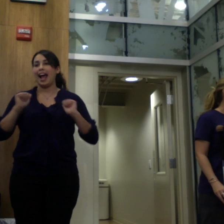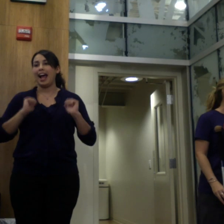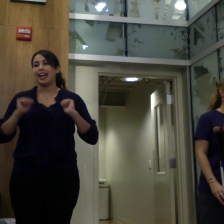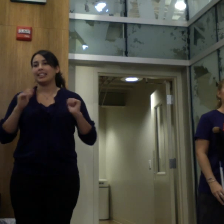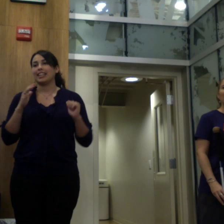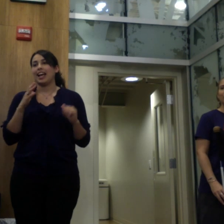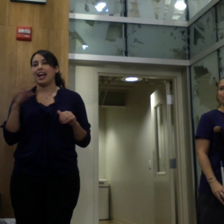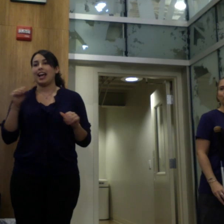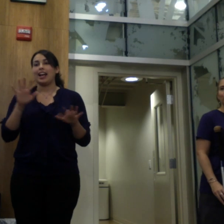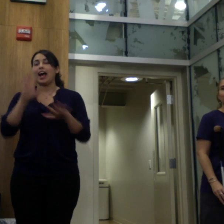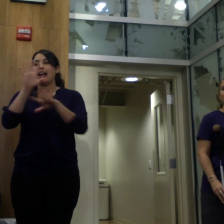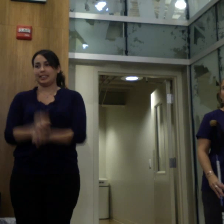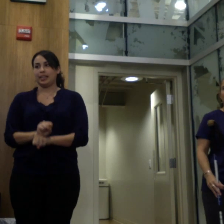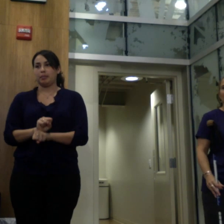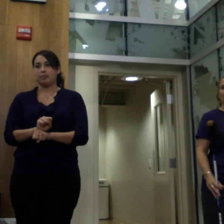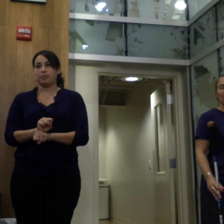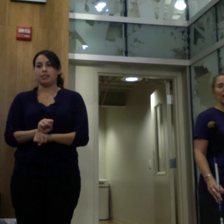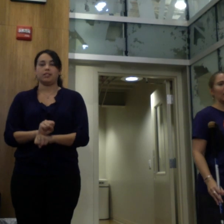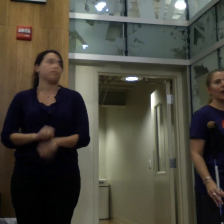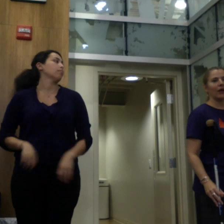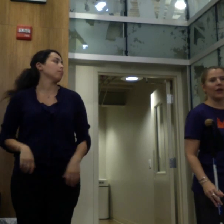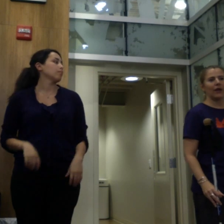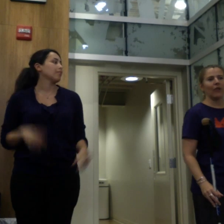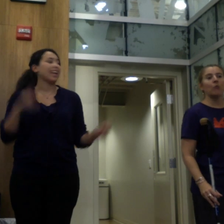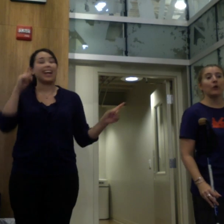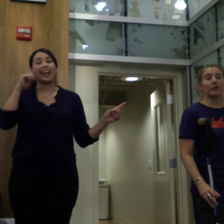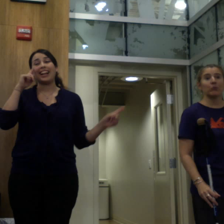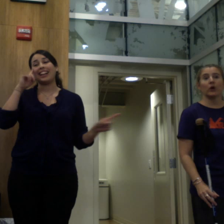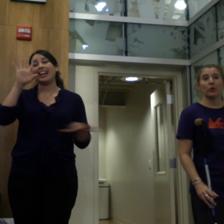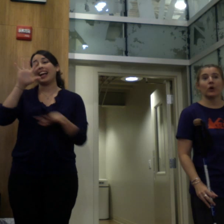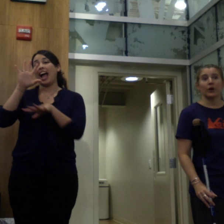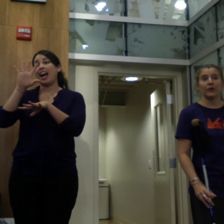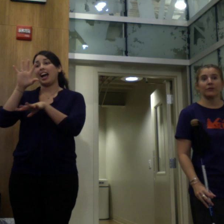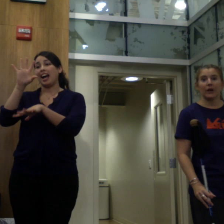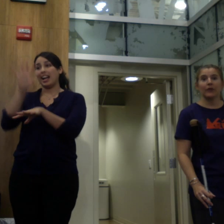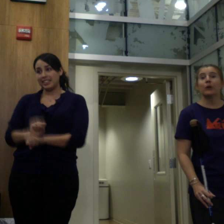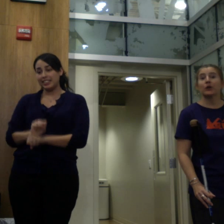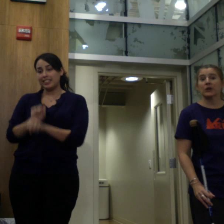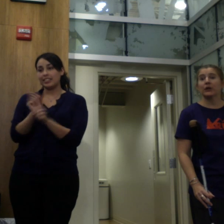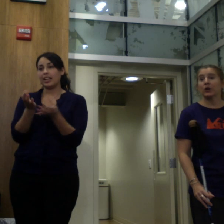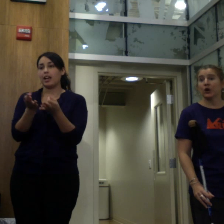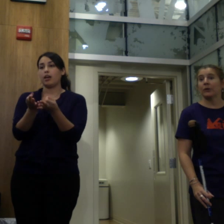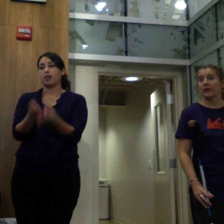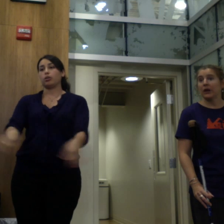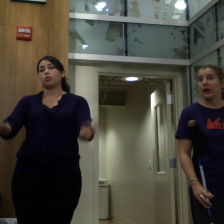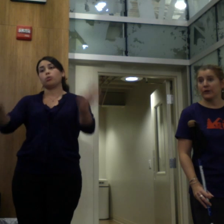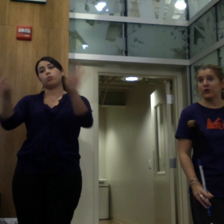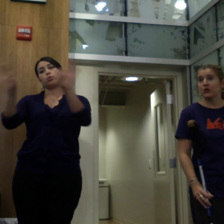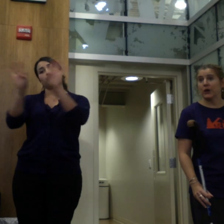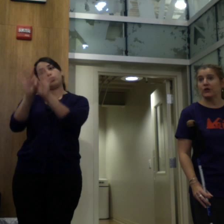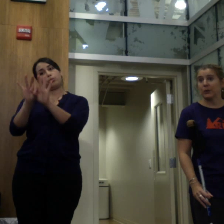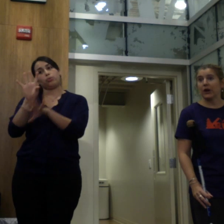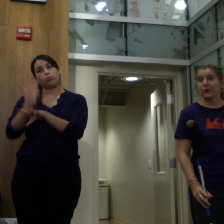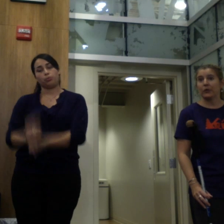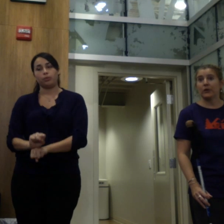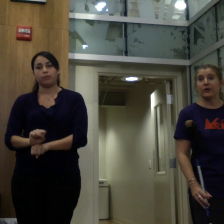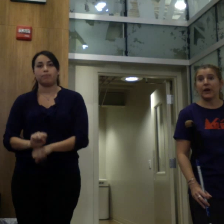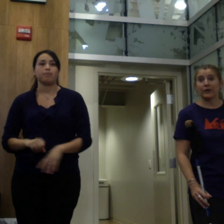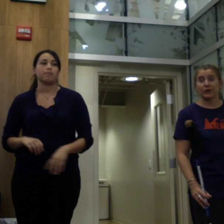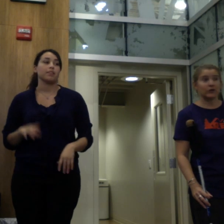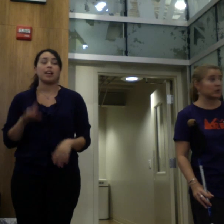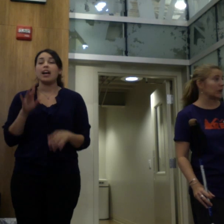I would say adapt is probably the most important word, especially in an urban situation when it comes